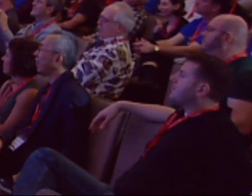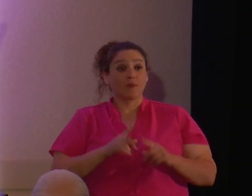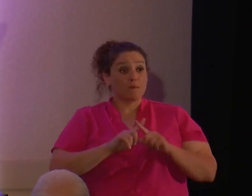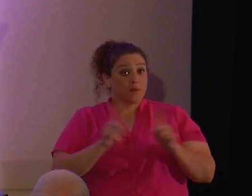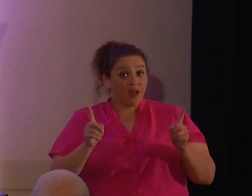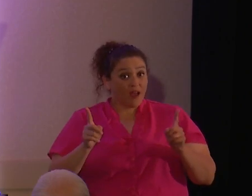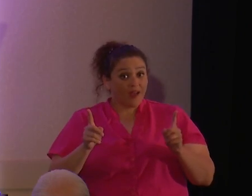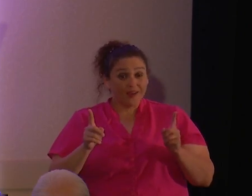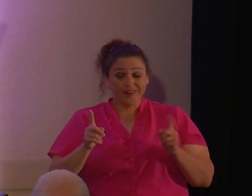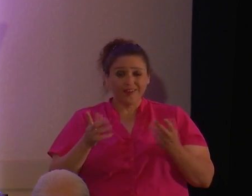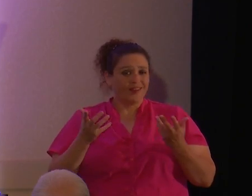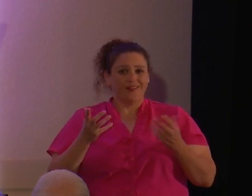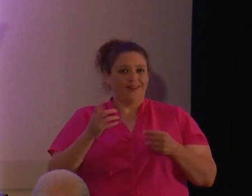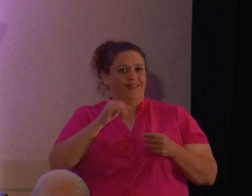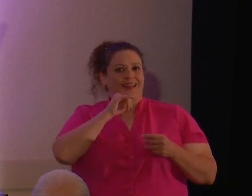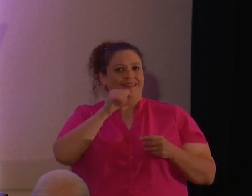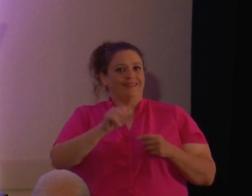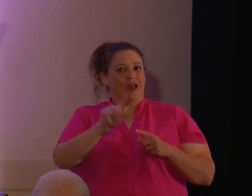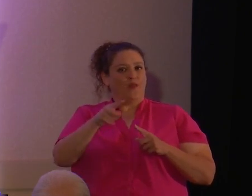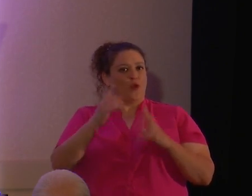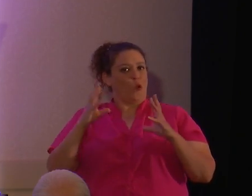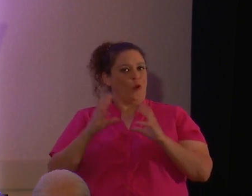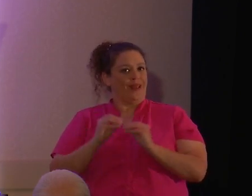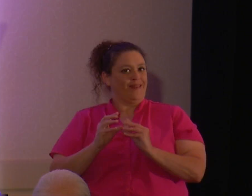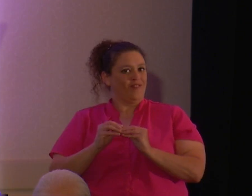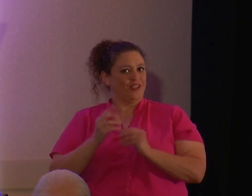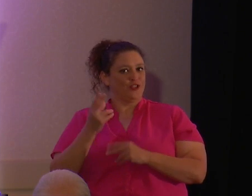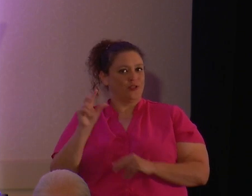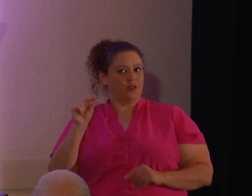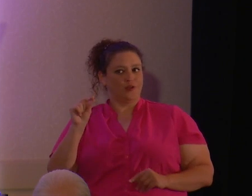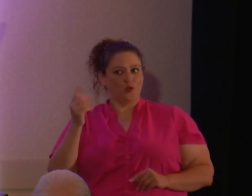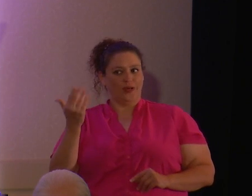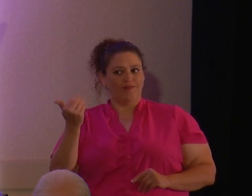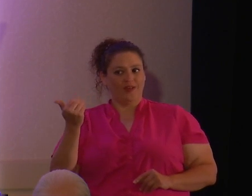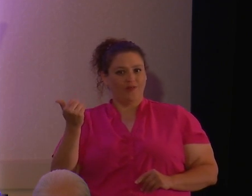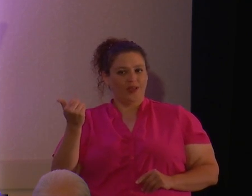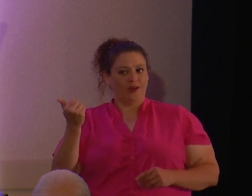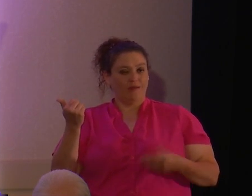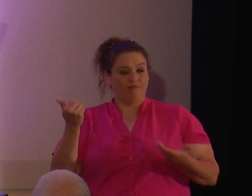But that's not the only convention in 2015.